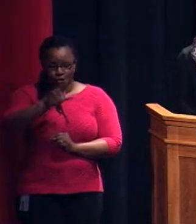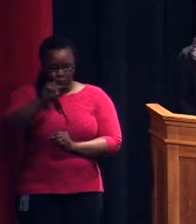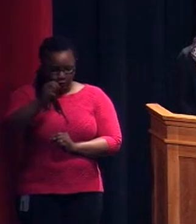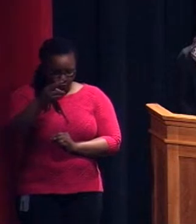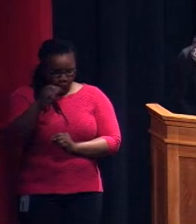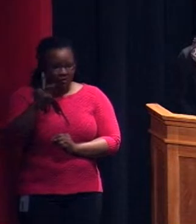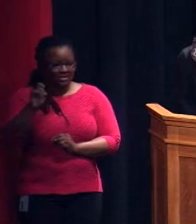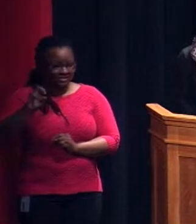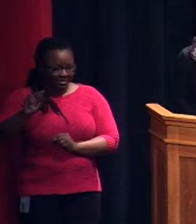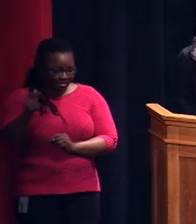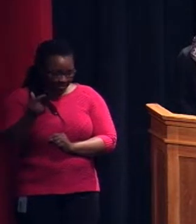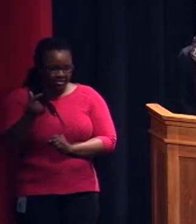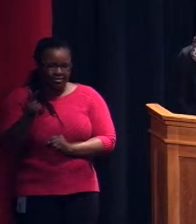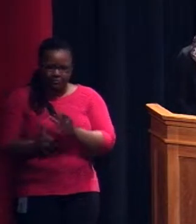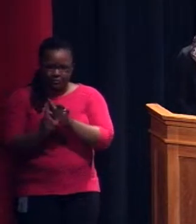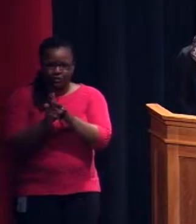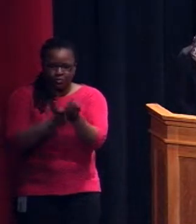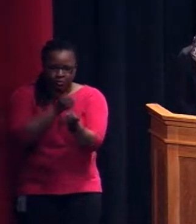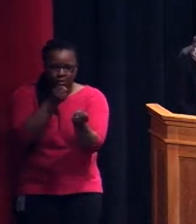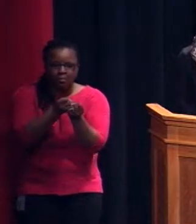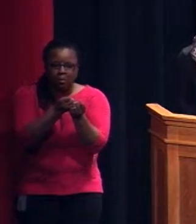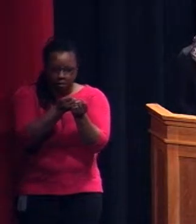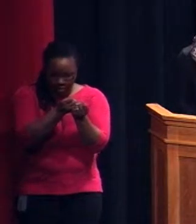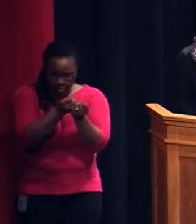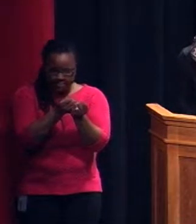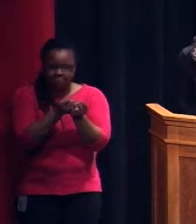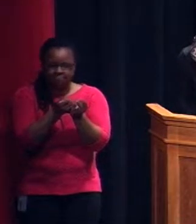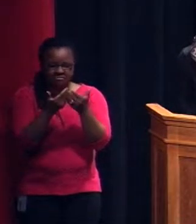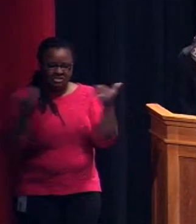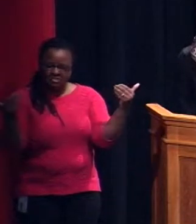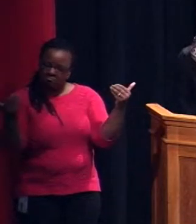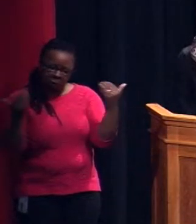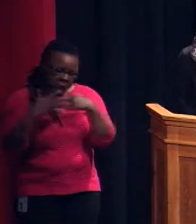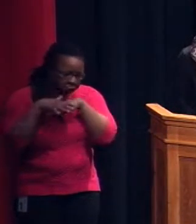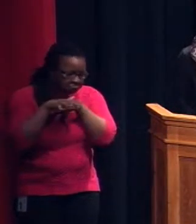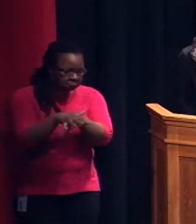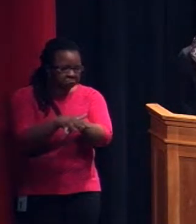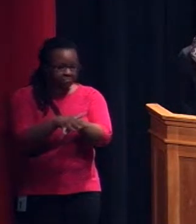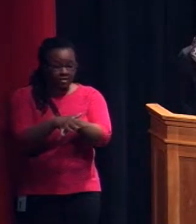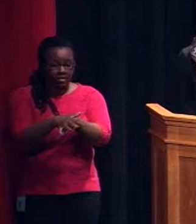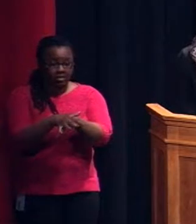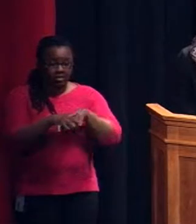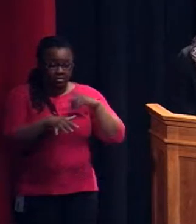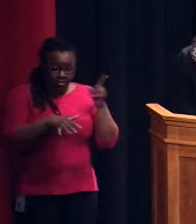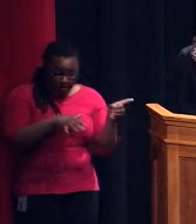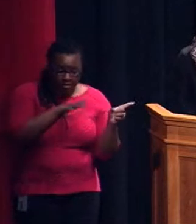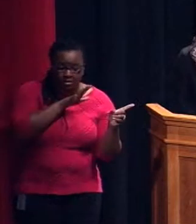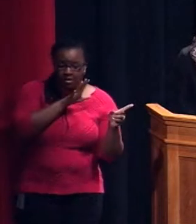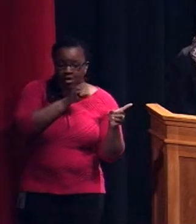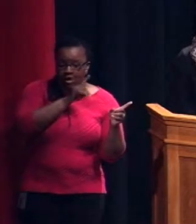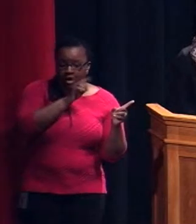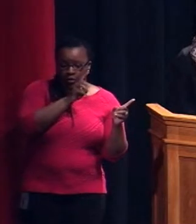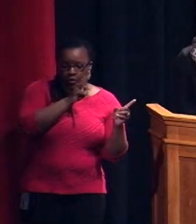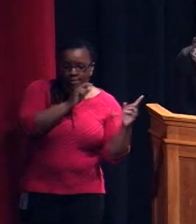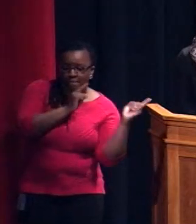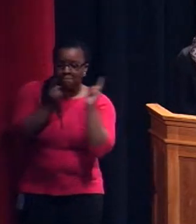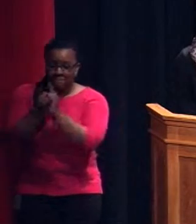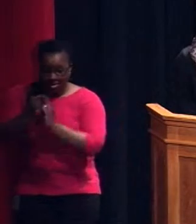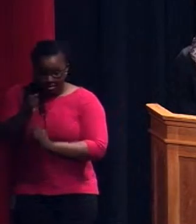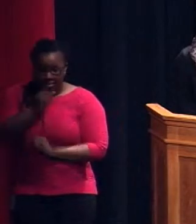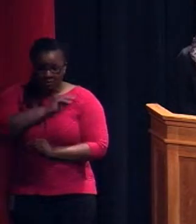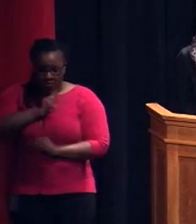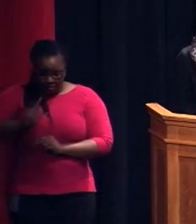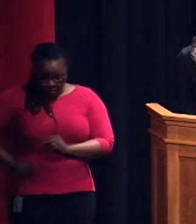desegregation efforts. Once Dr. Owen Cardwell met Dr. King, his life changed. Reverend Owen